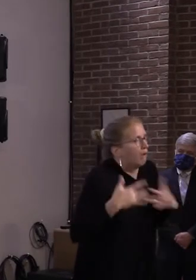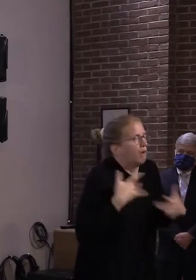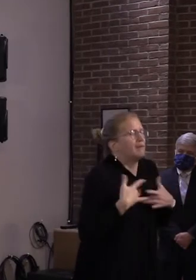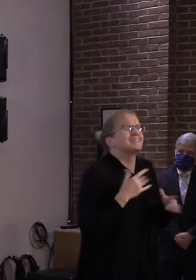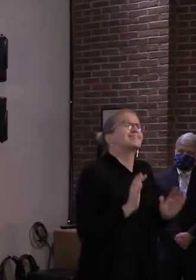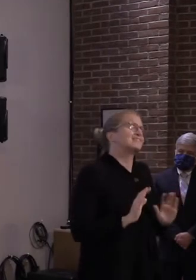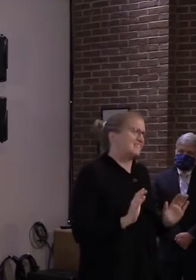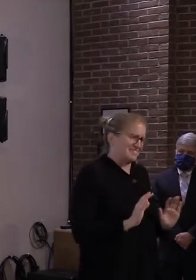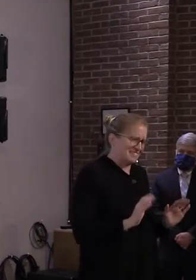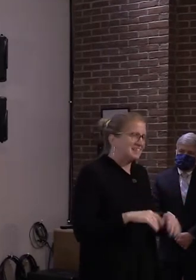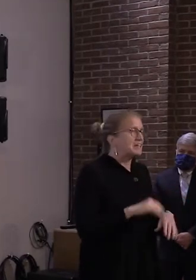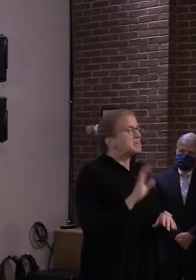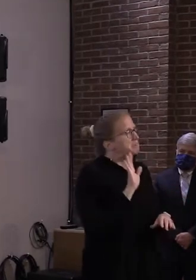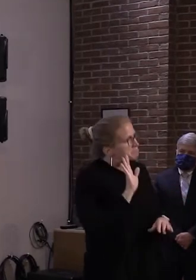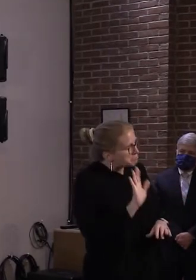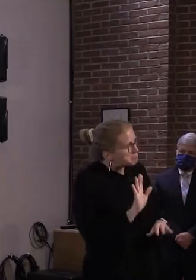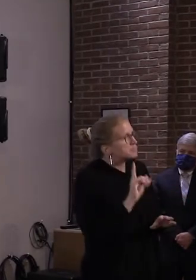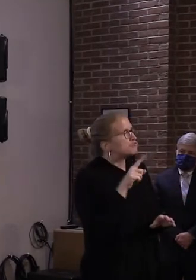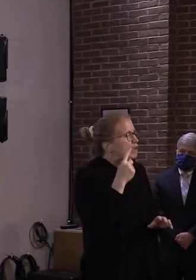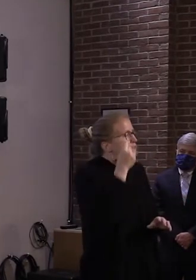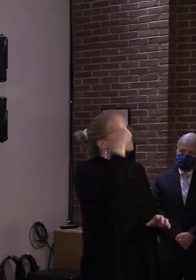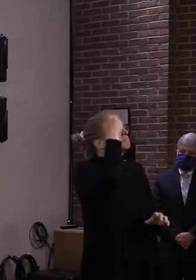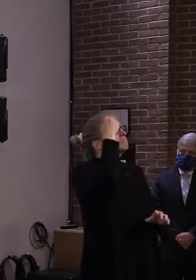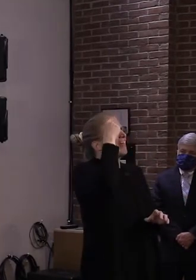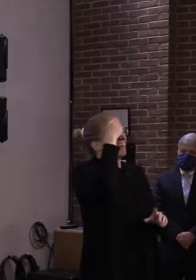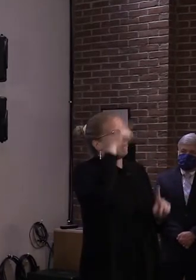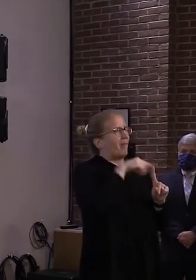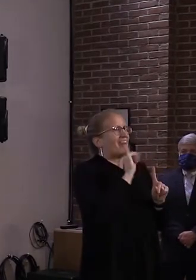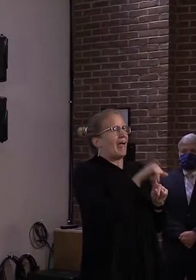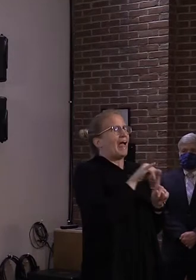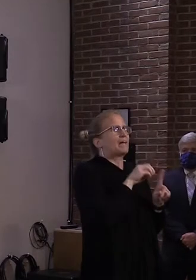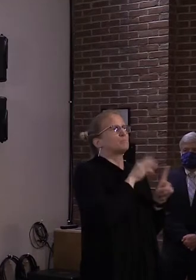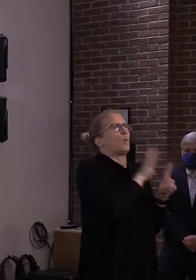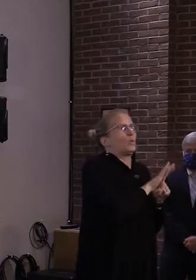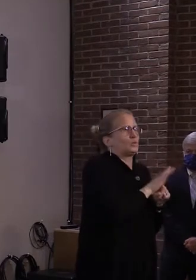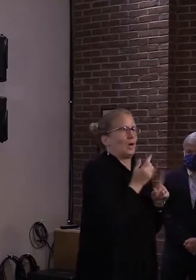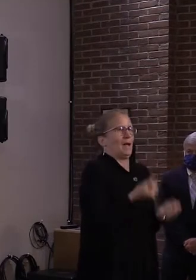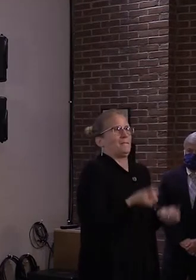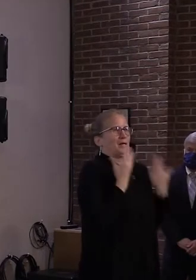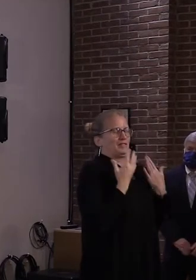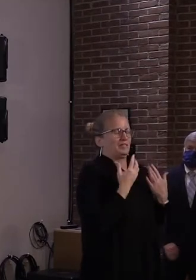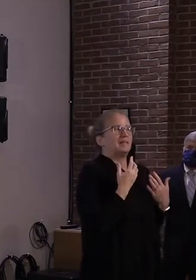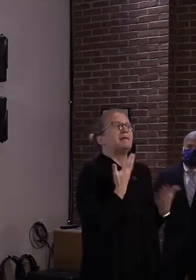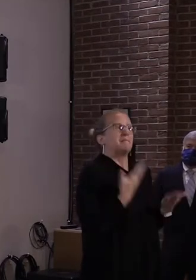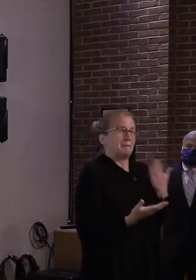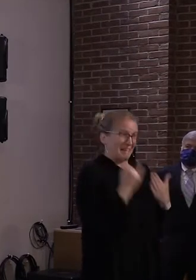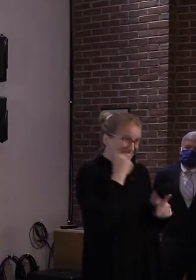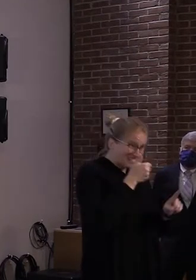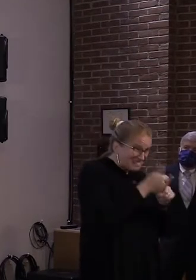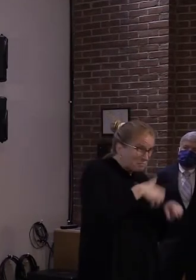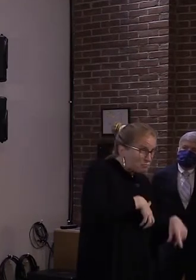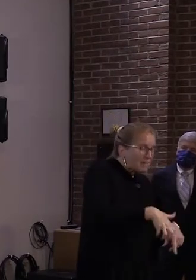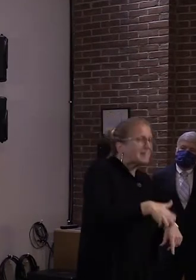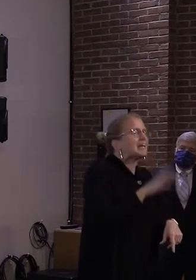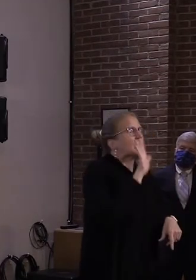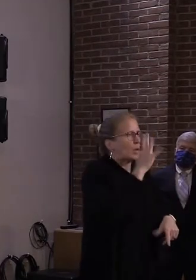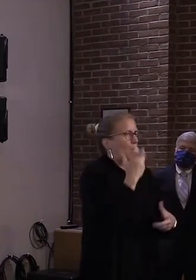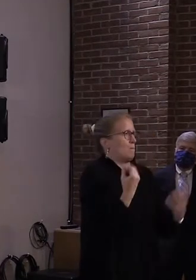again, you may want to make your exposure budget err on the side of much less exposure because of